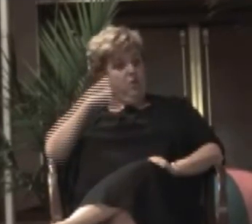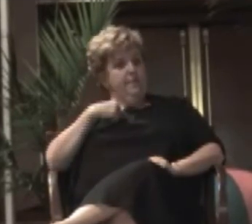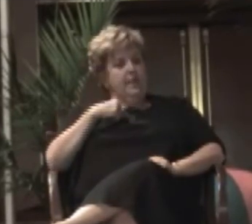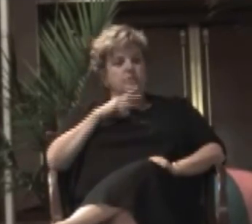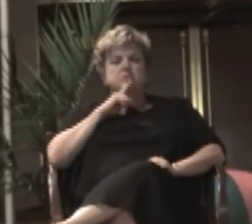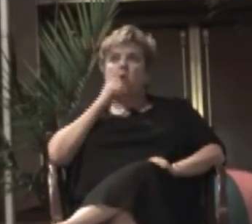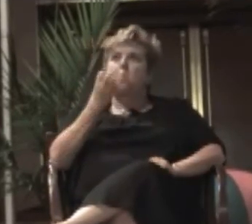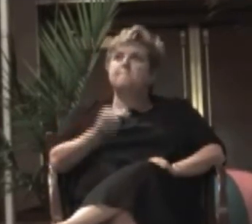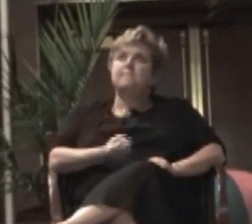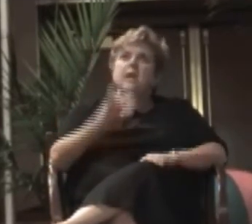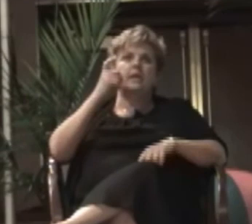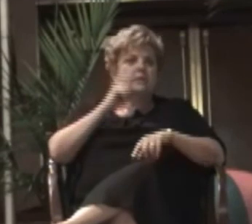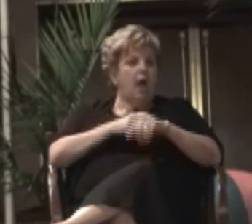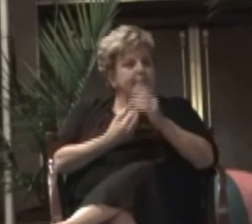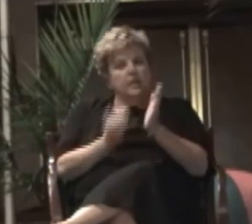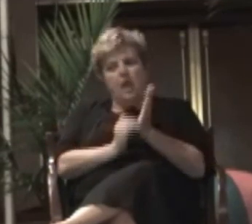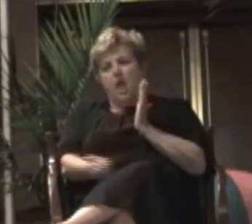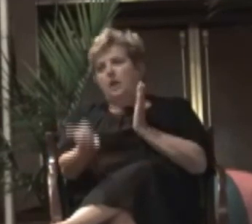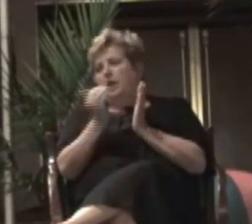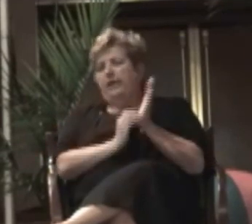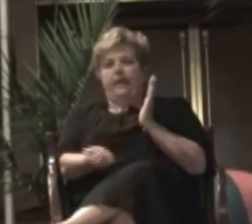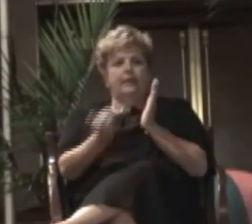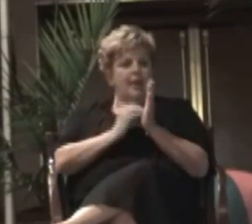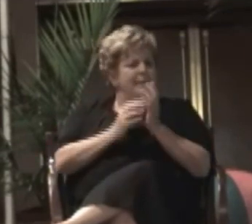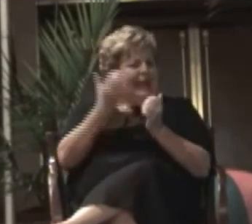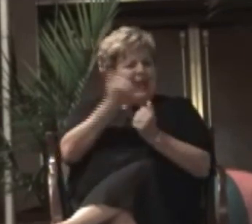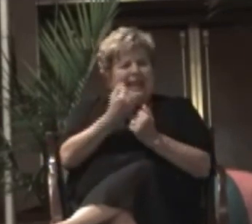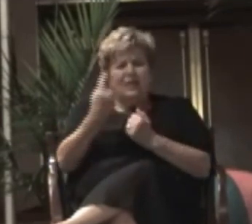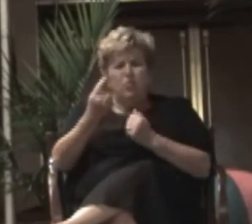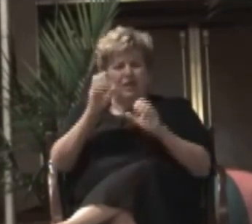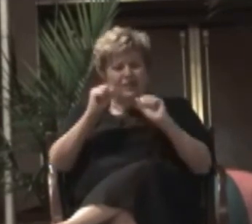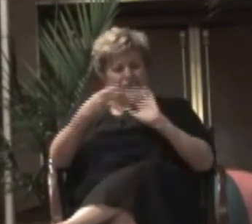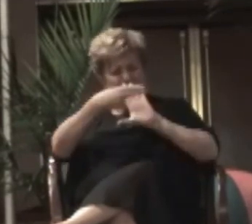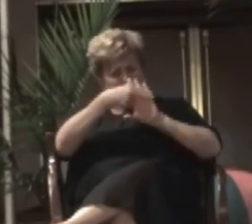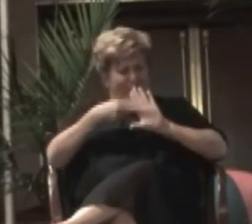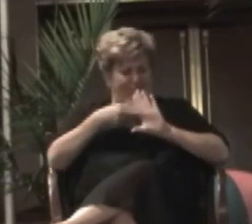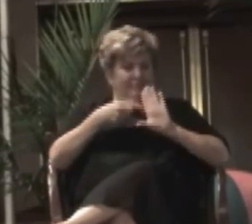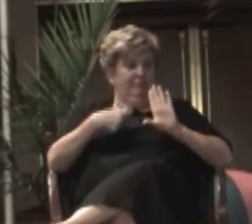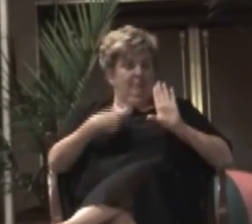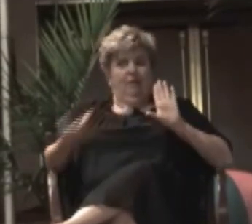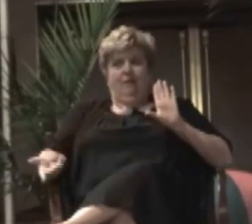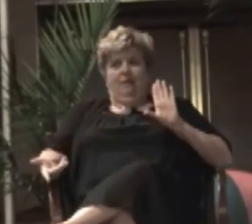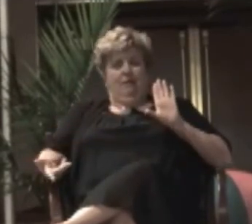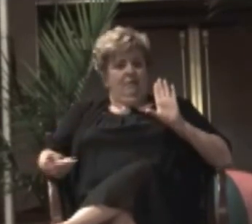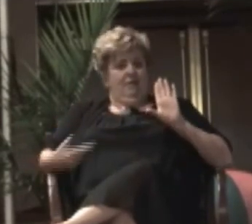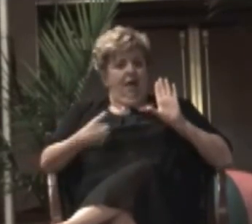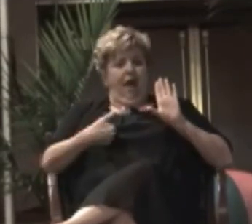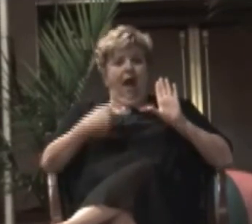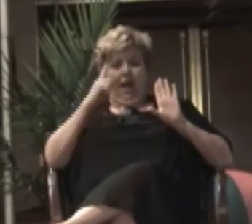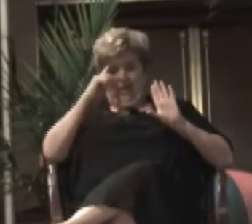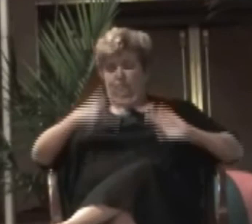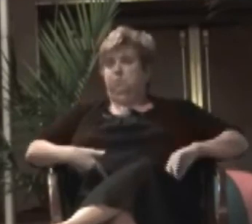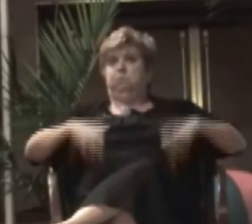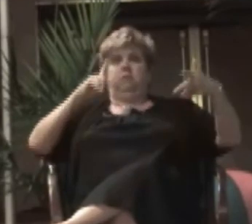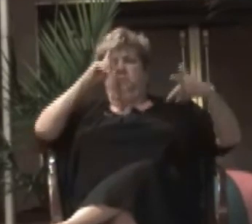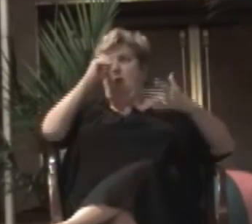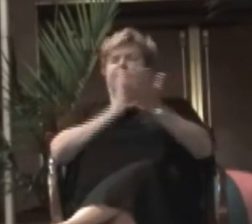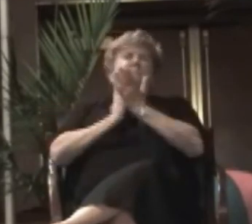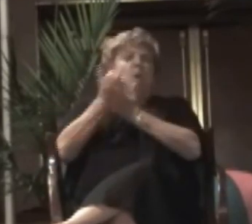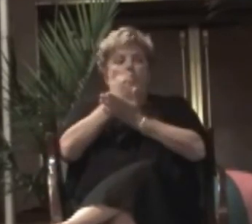so visibly. I mean, my God, anybody could have diagnosed that I was a guy spinning out of control. Anybody could have diagnosed I was a guy